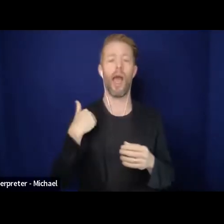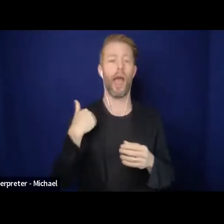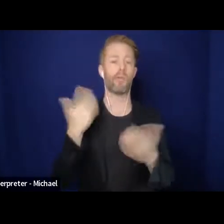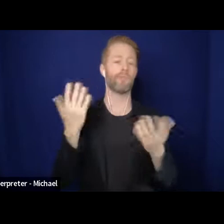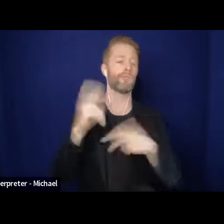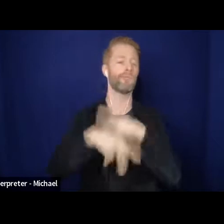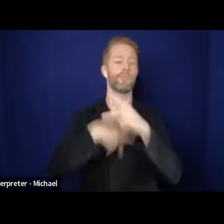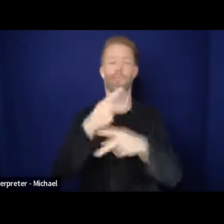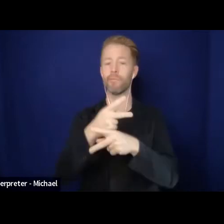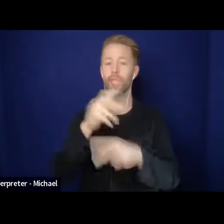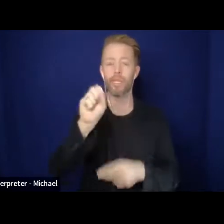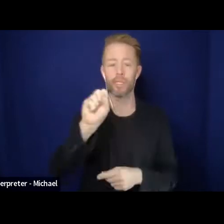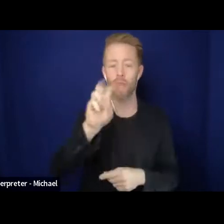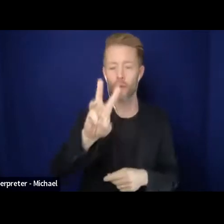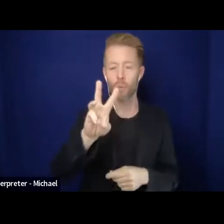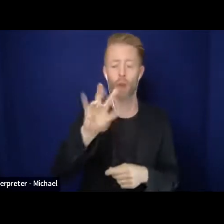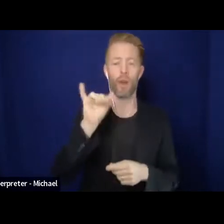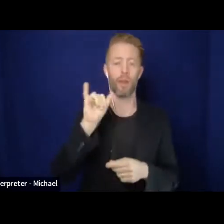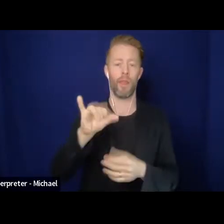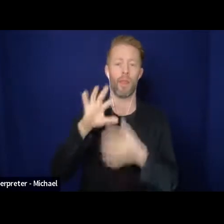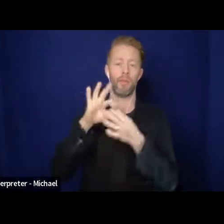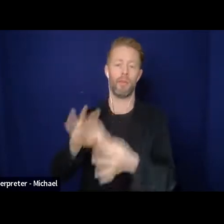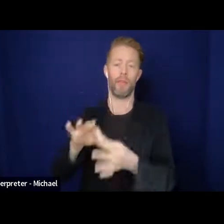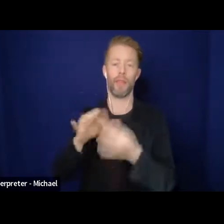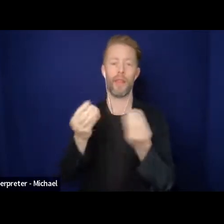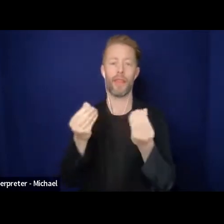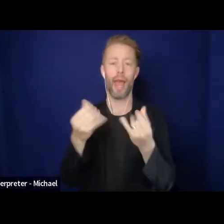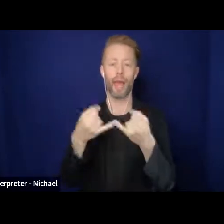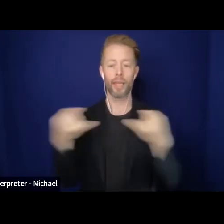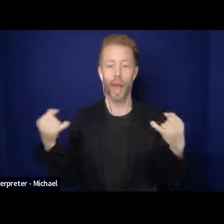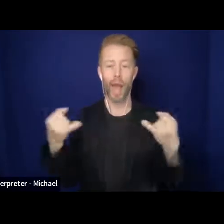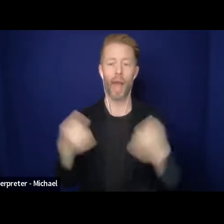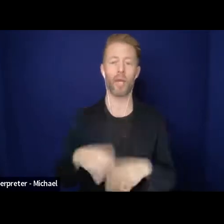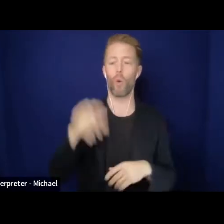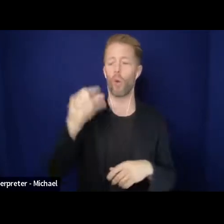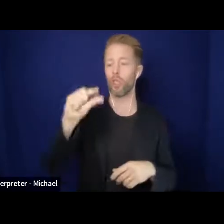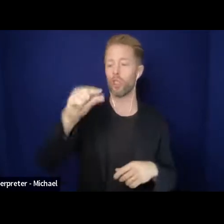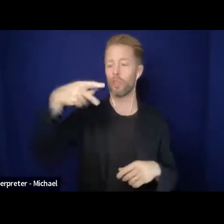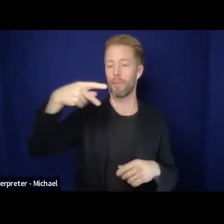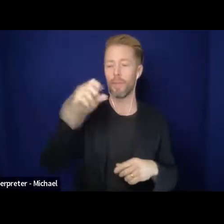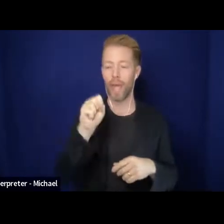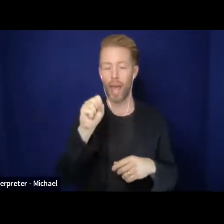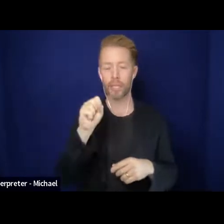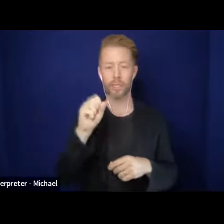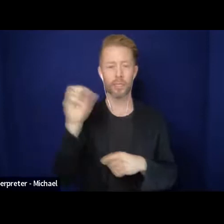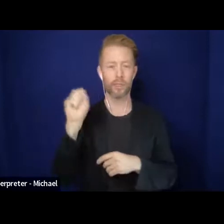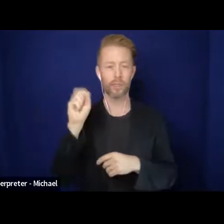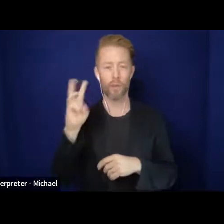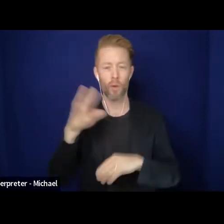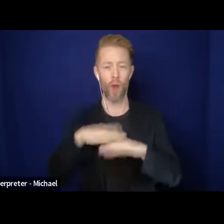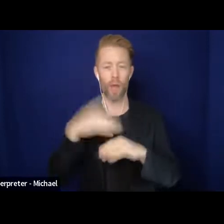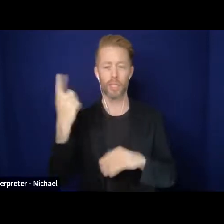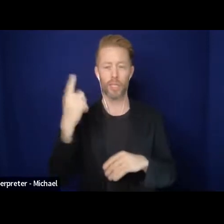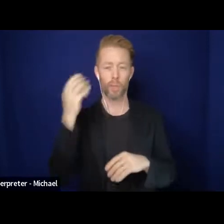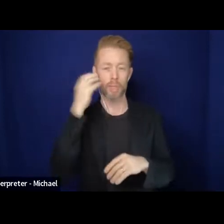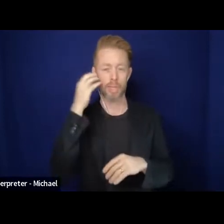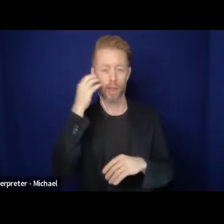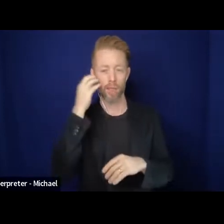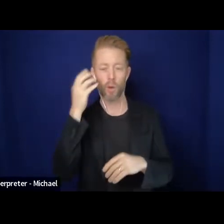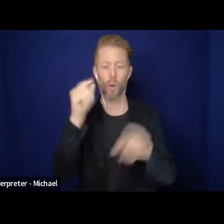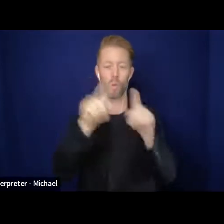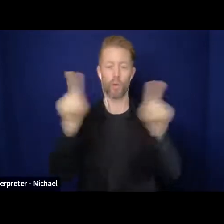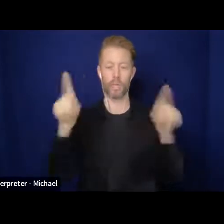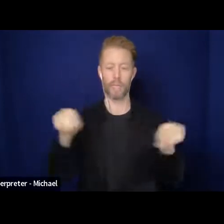tied to a landline or GPS-enabled software on somebody's phone or a tablet has